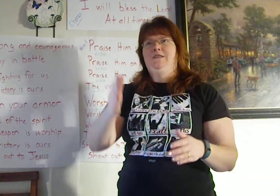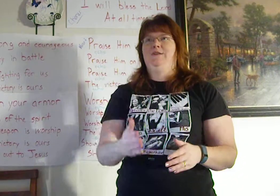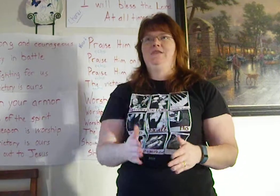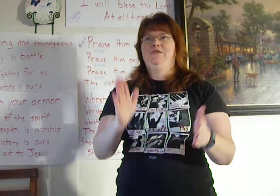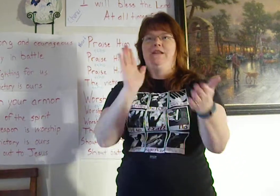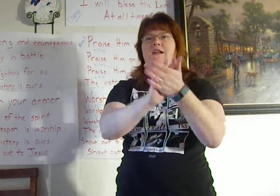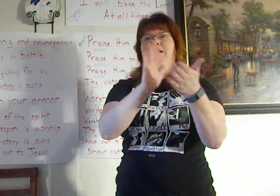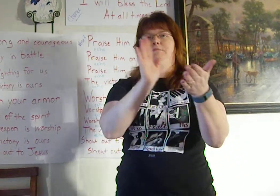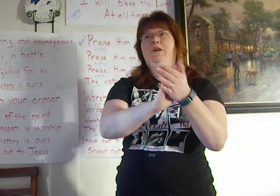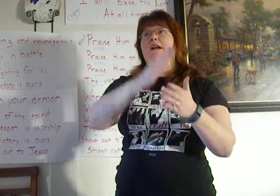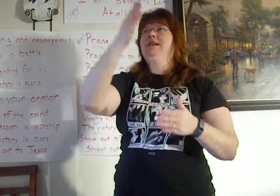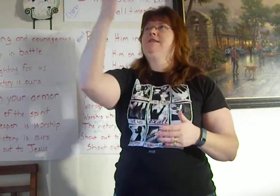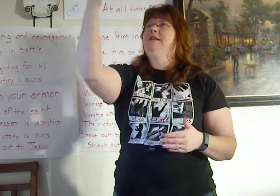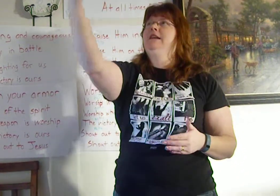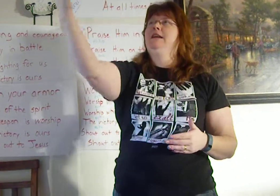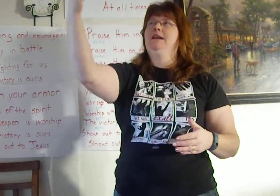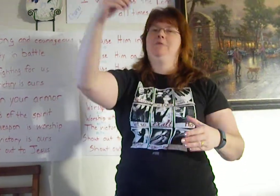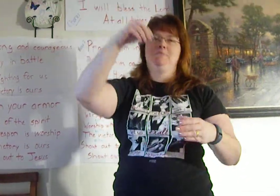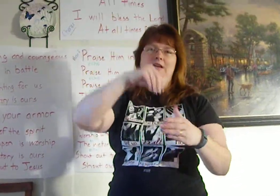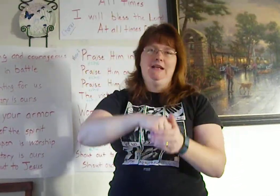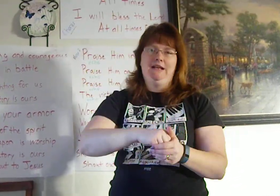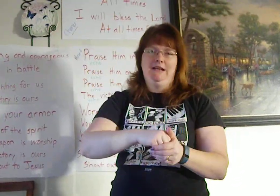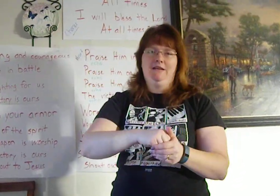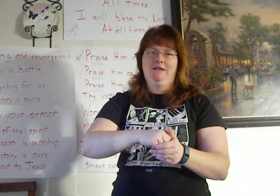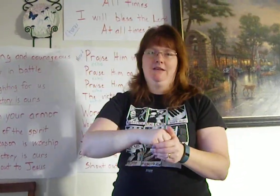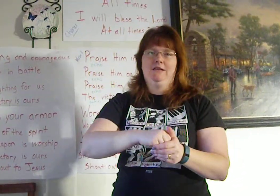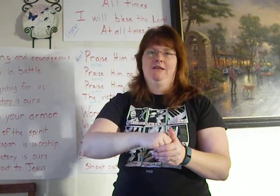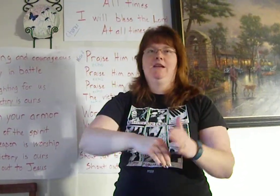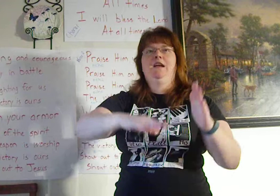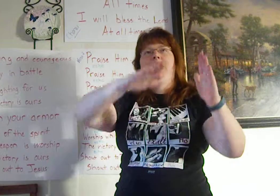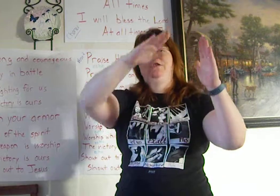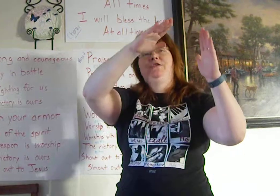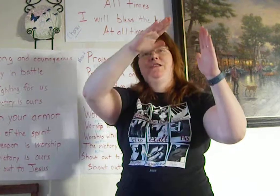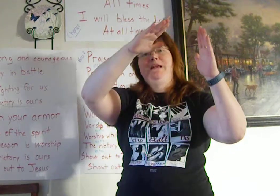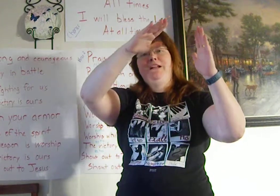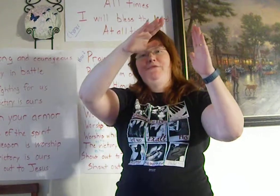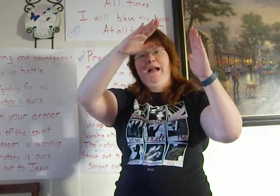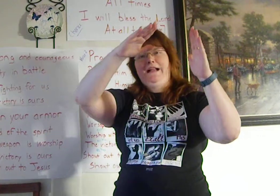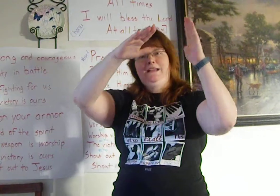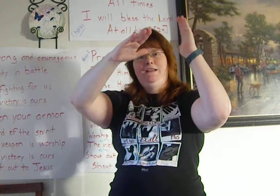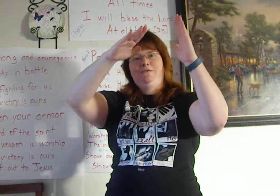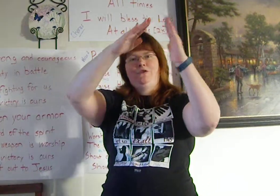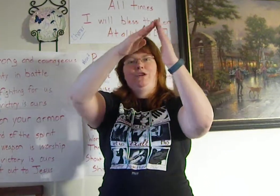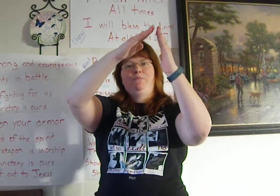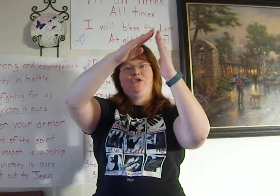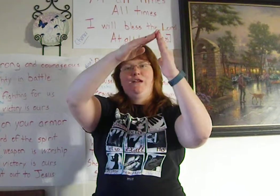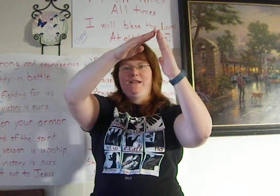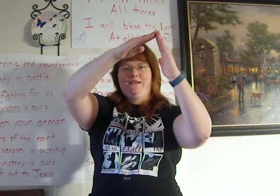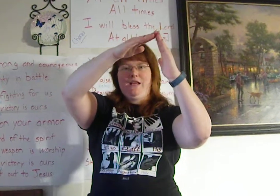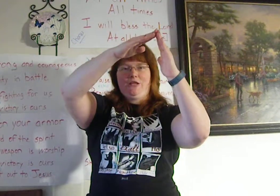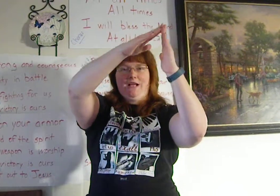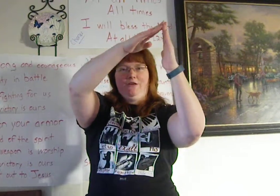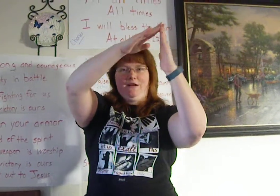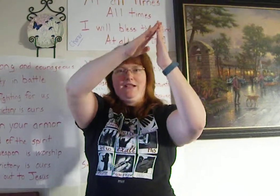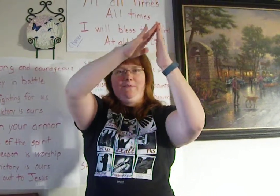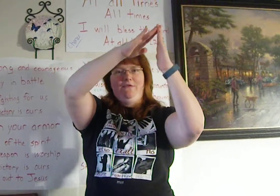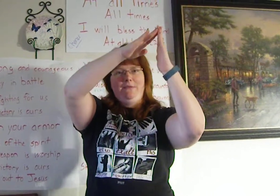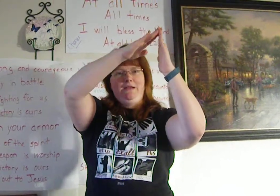So let's do that again. Praise him in. And to make a valley, you're going to put your hands together like you're on the top of a